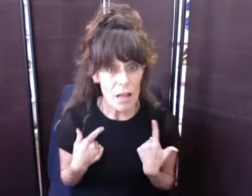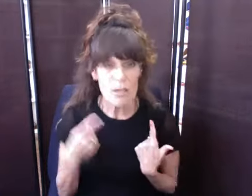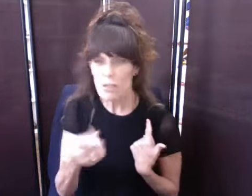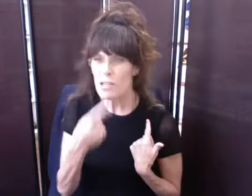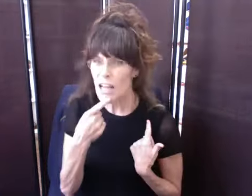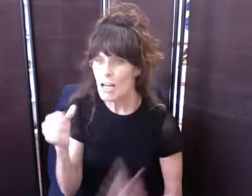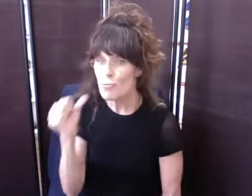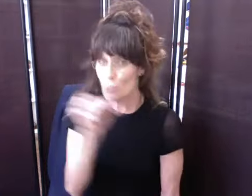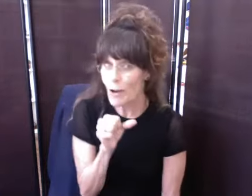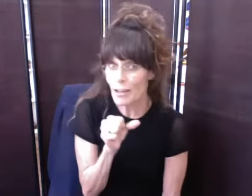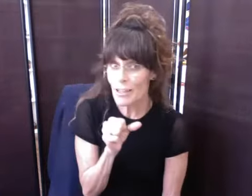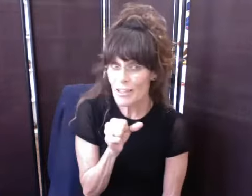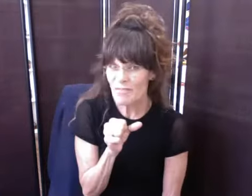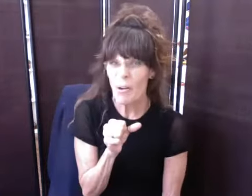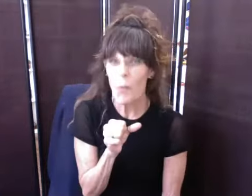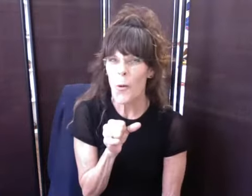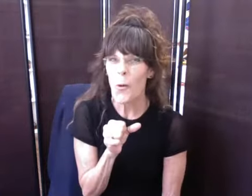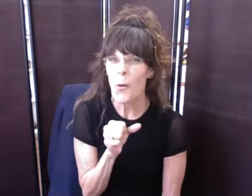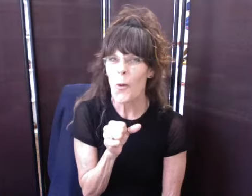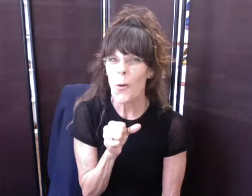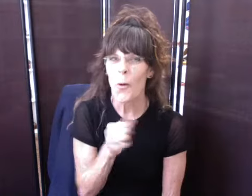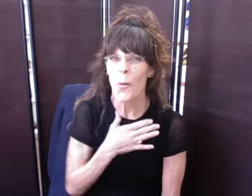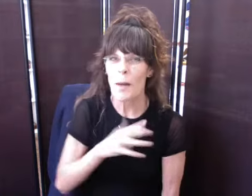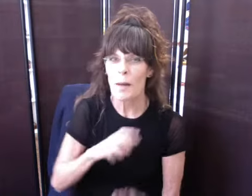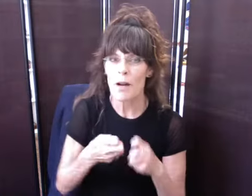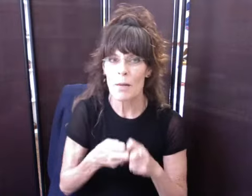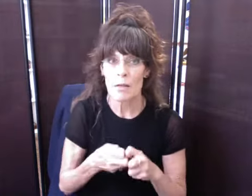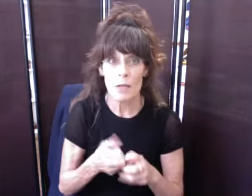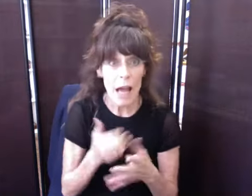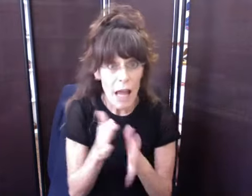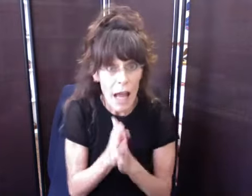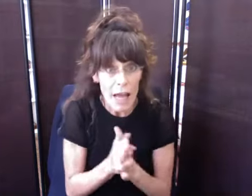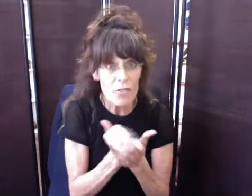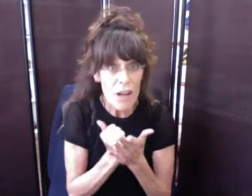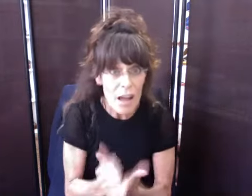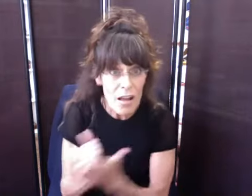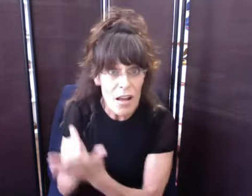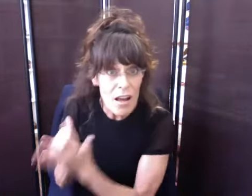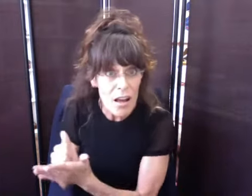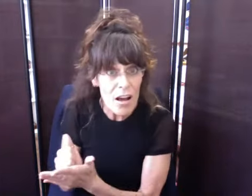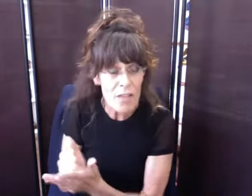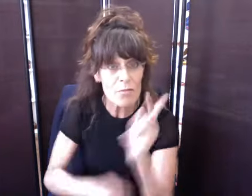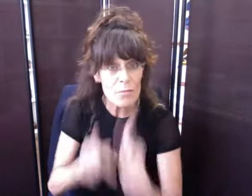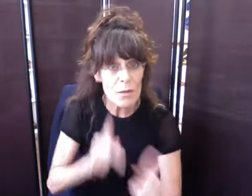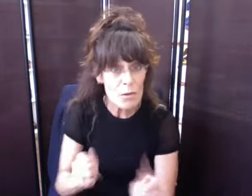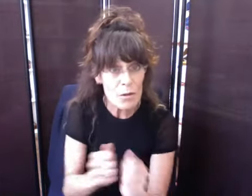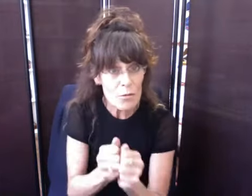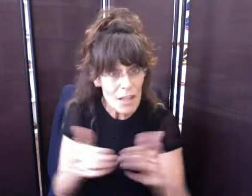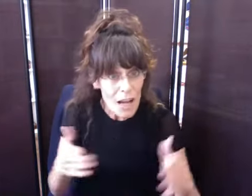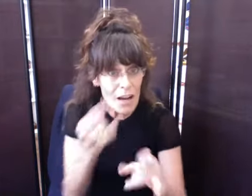this kid's problem. And when I reached out for help to all the people who didn't have alcoholism prior to meeting all of you, I would ask